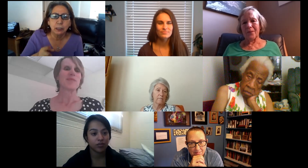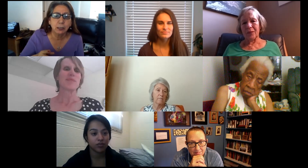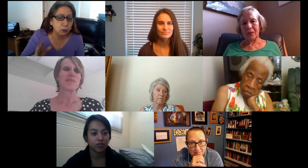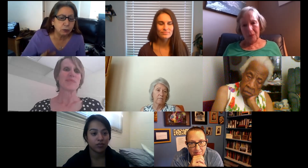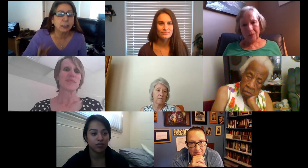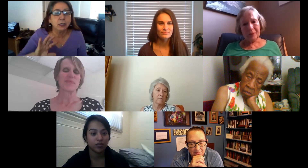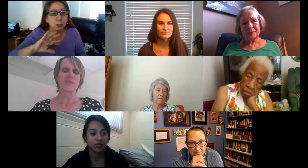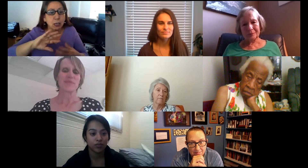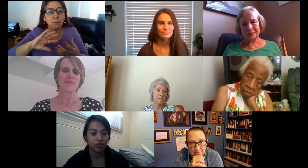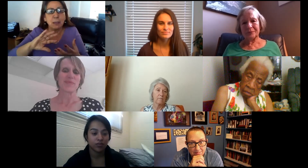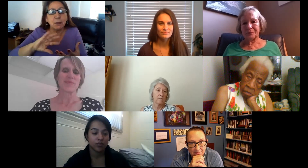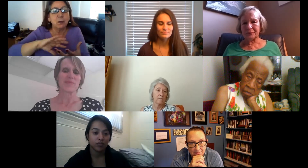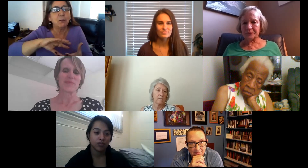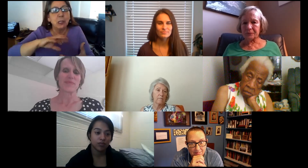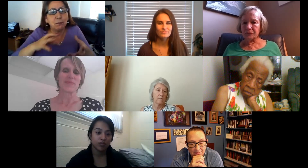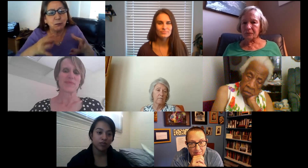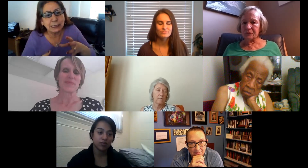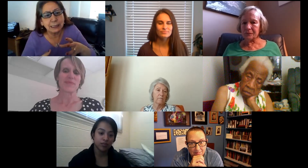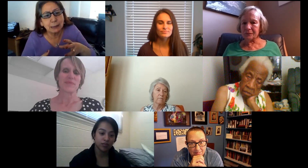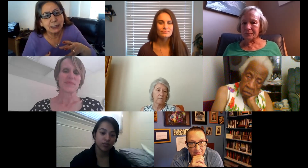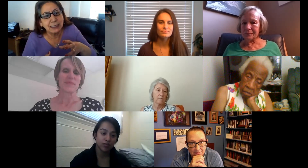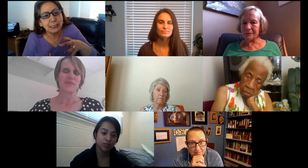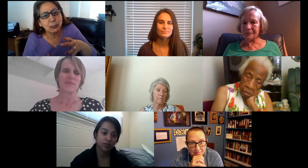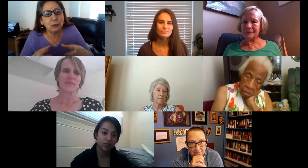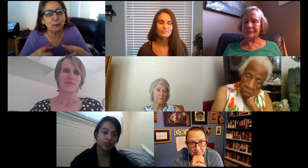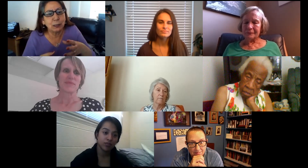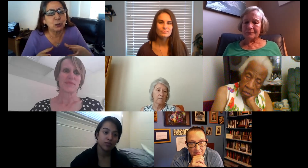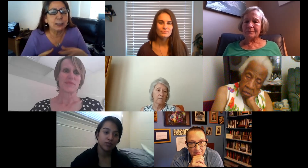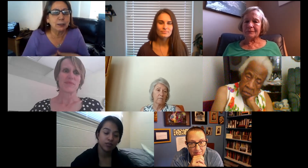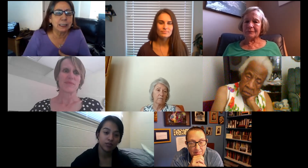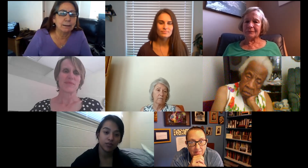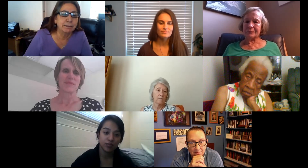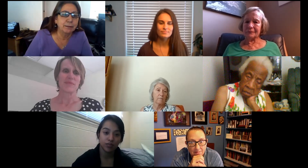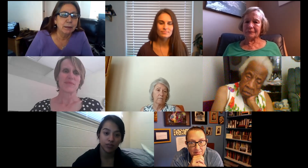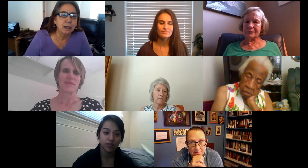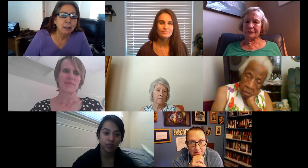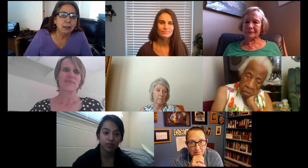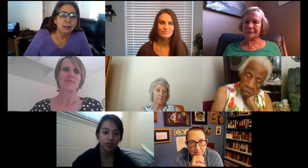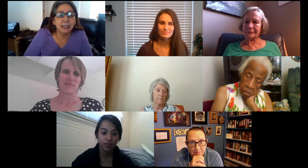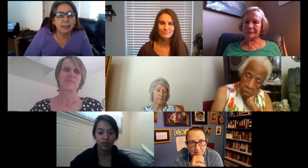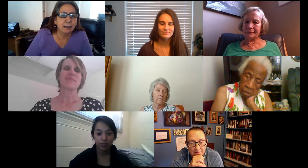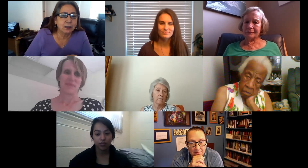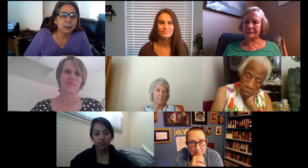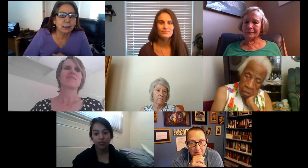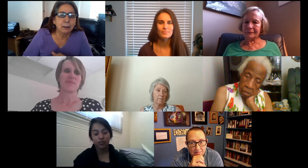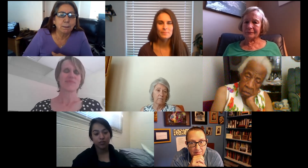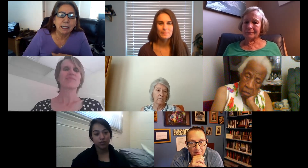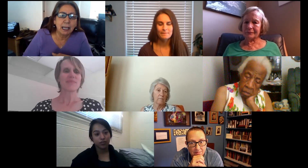okay, so maybe we rephrase it. Sometimes it's easier for them to understand. And again, of course, the body language,